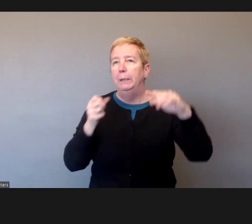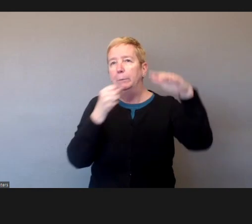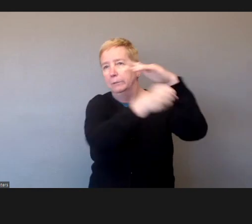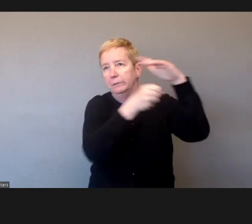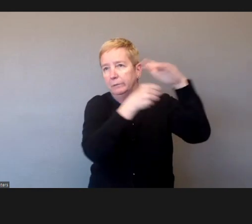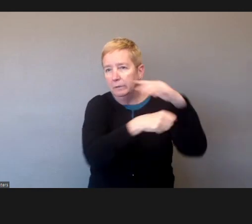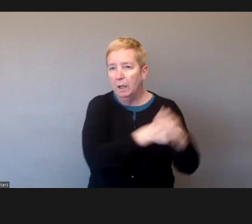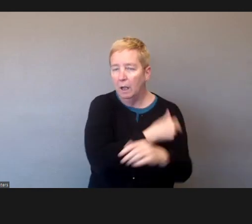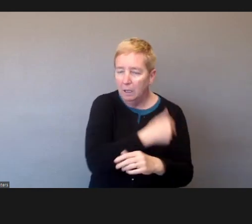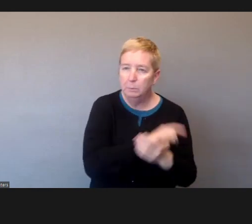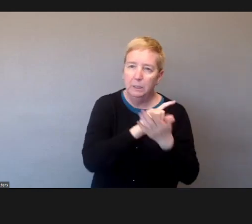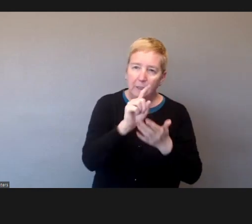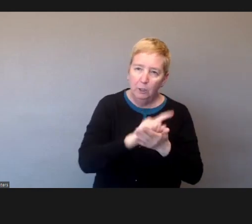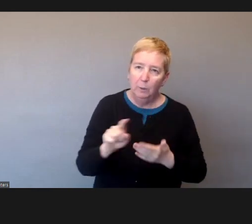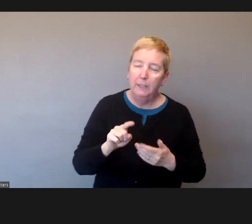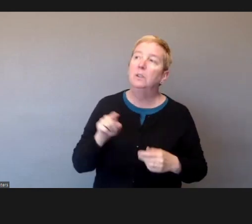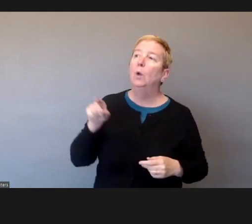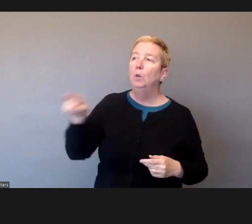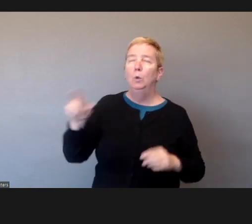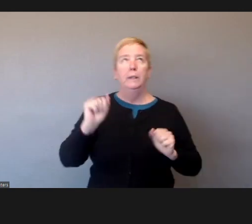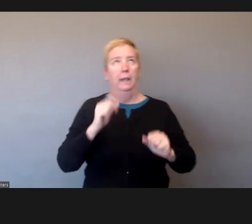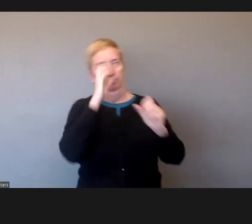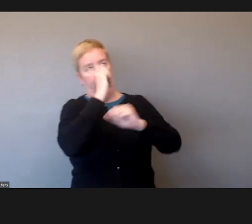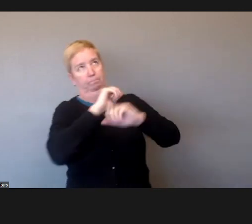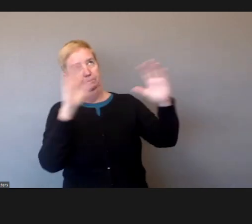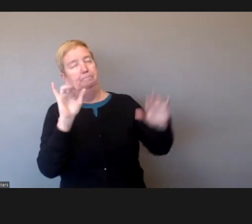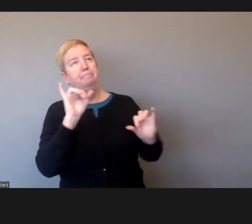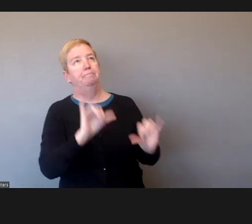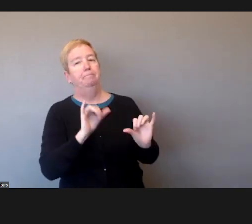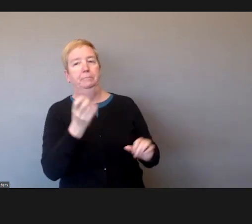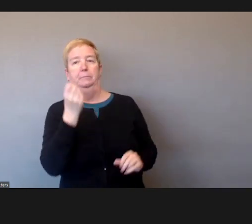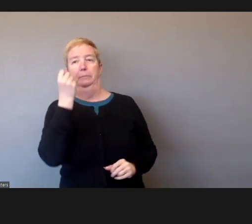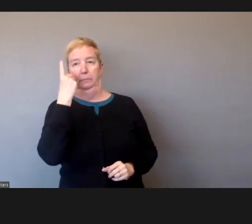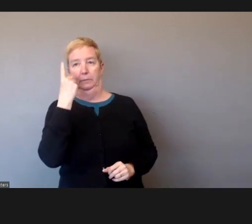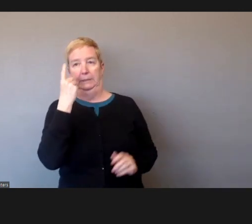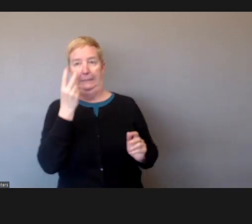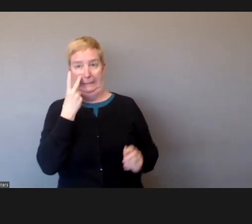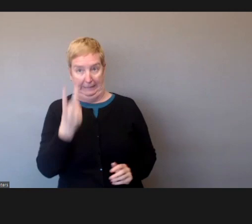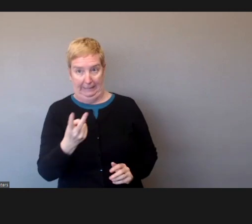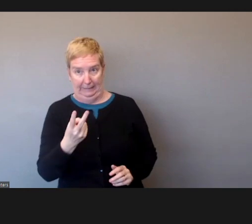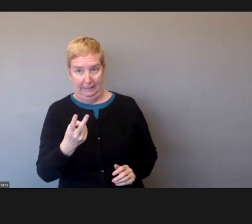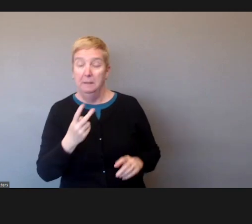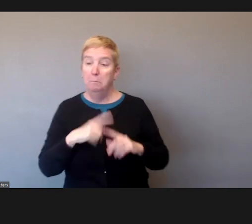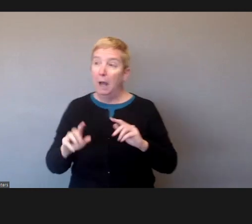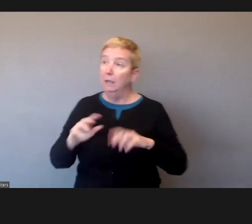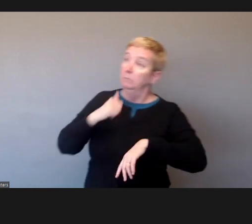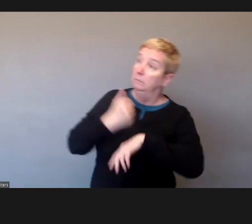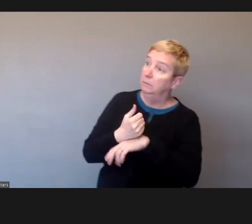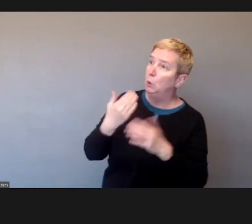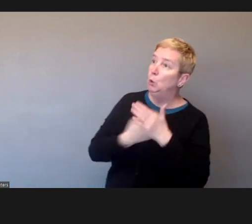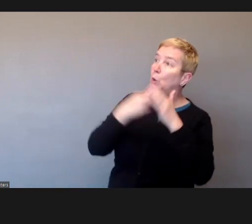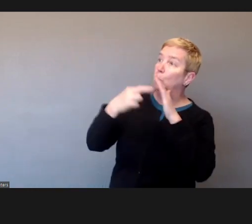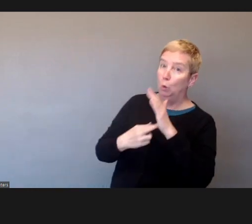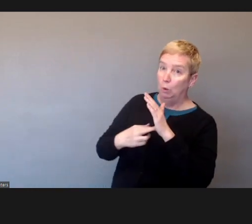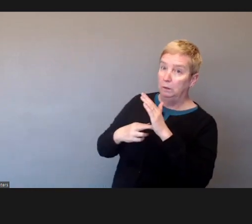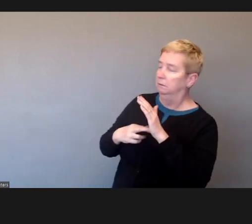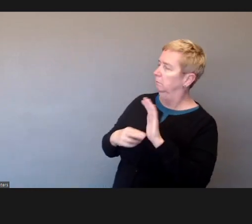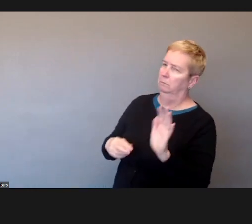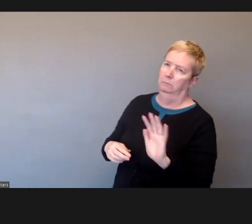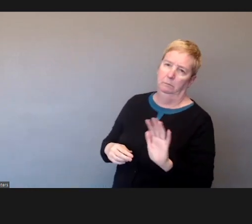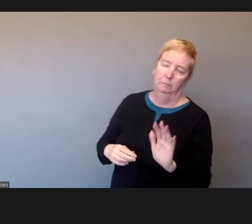per week. So you can see that. And I just checked yesterday,